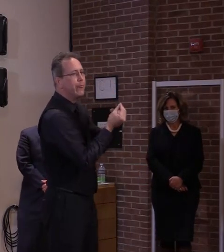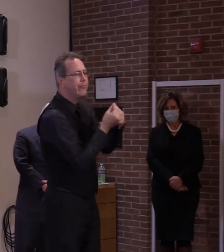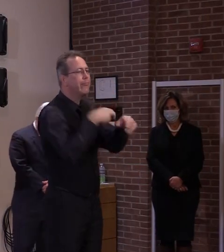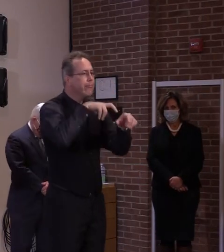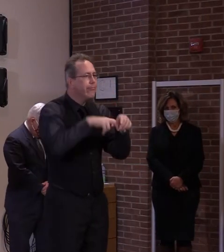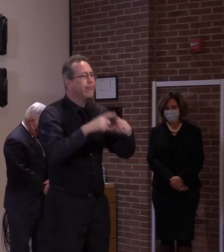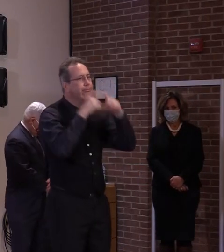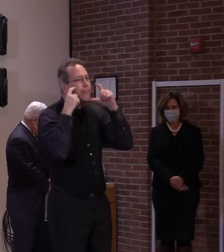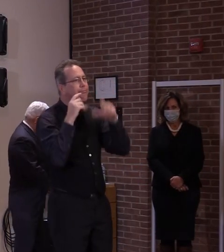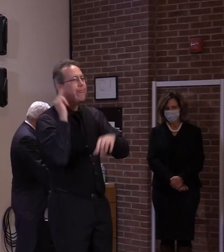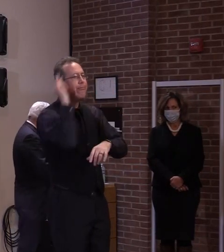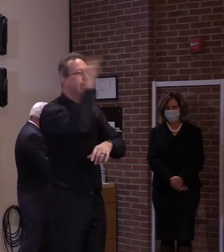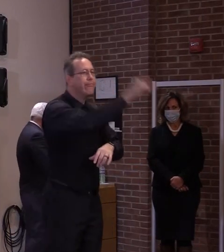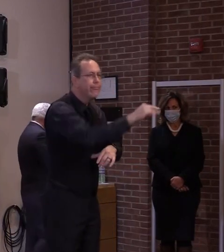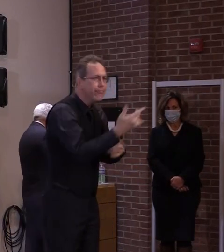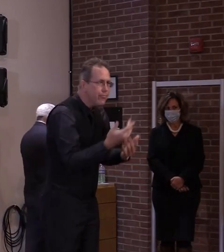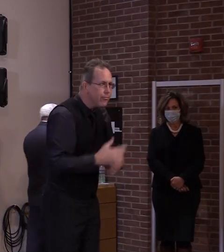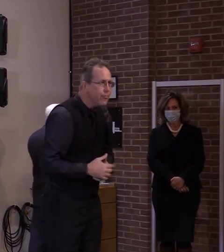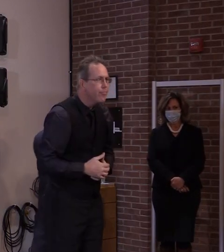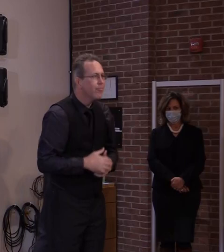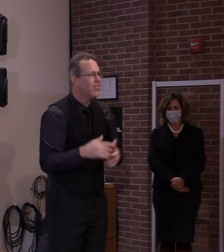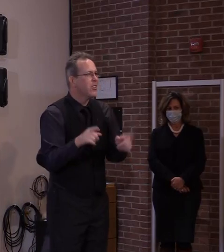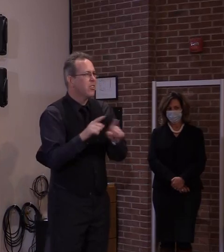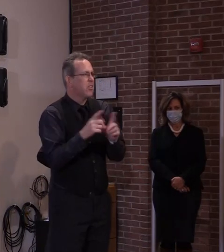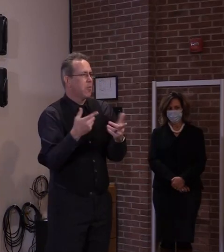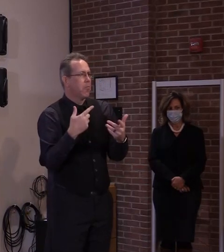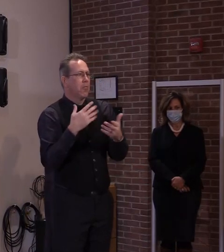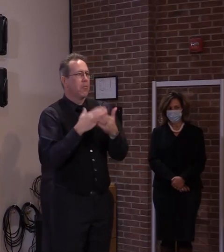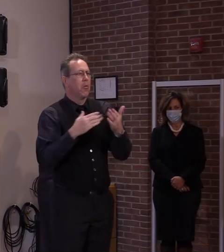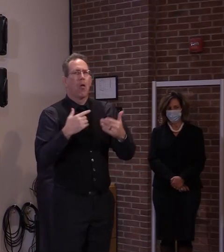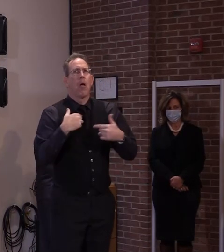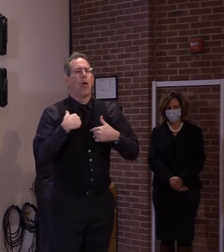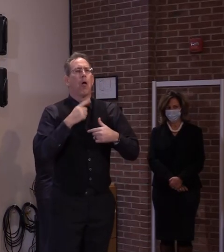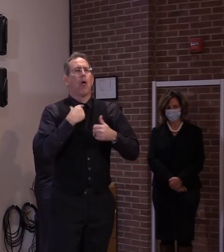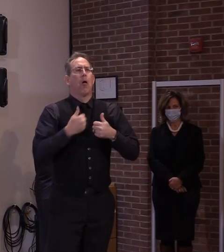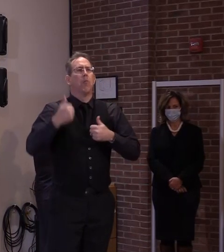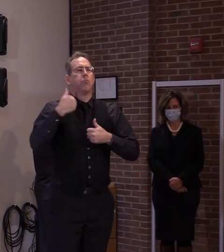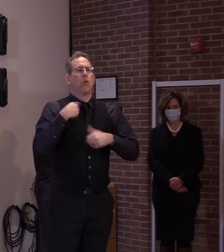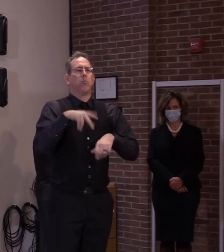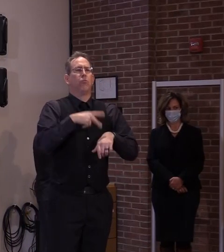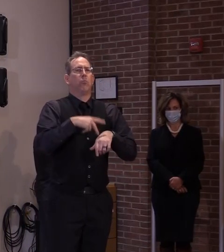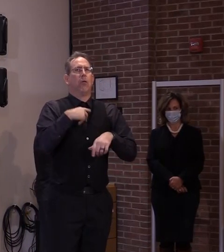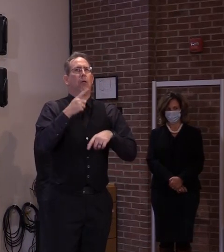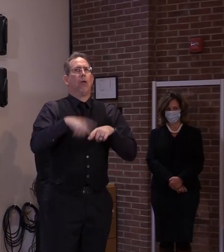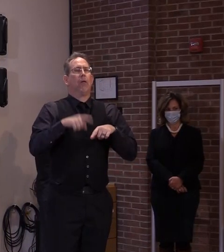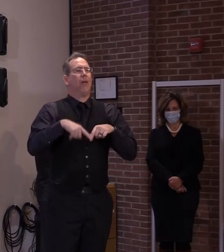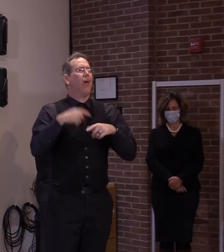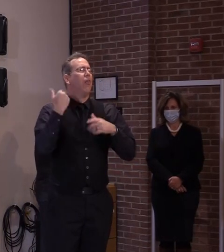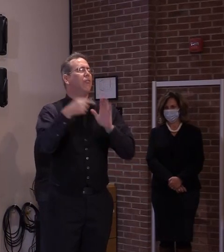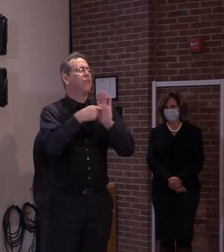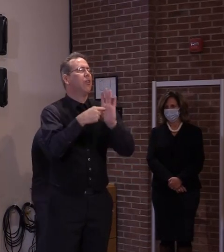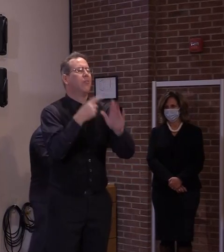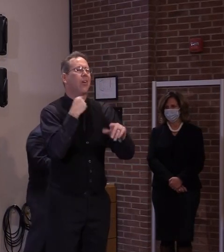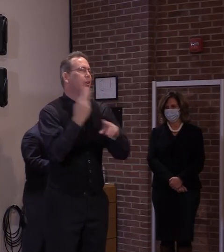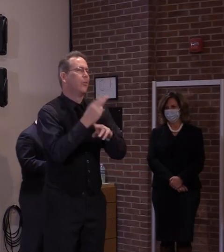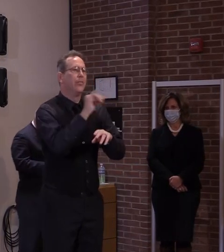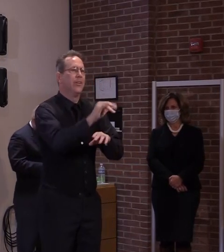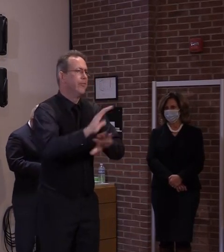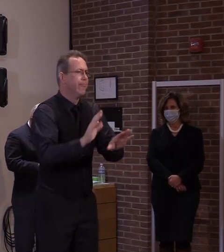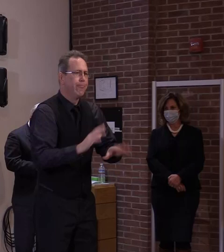an ideology, let's say. So that's really where the answers are, and I would submit one more answer